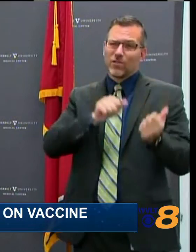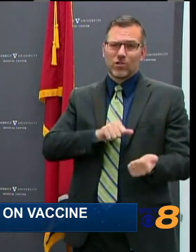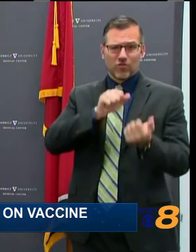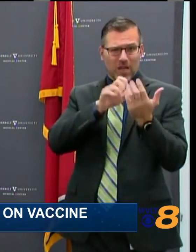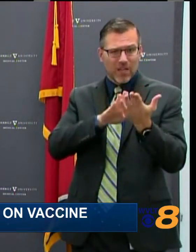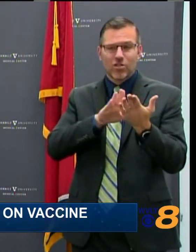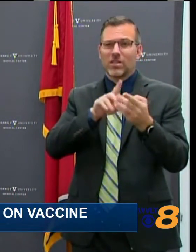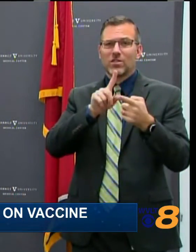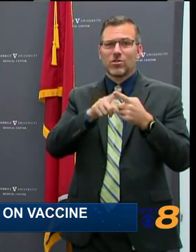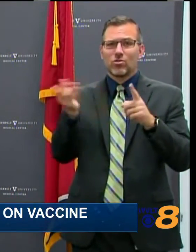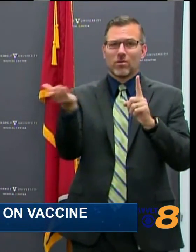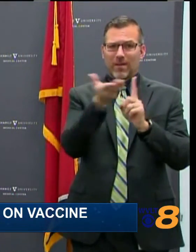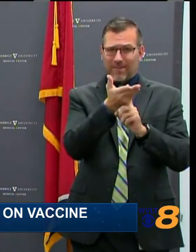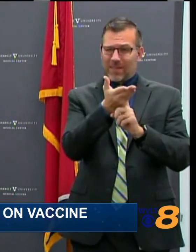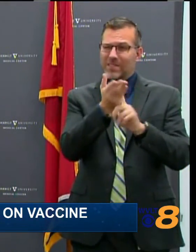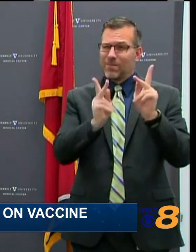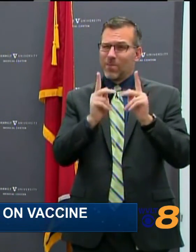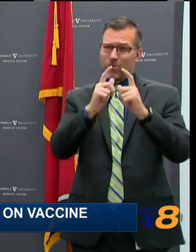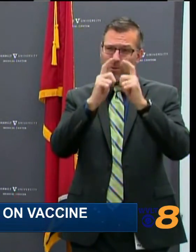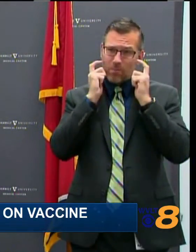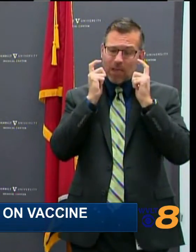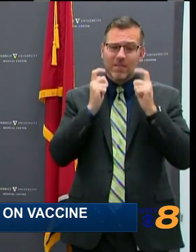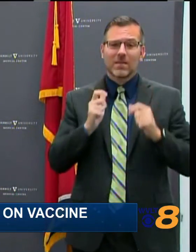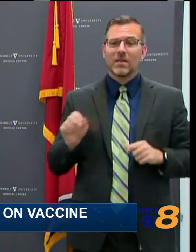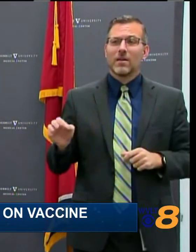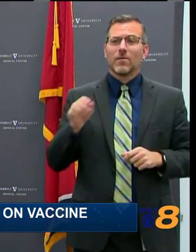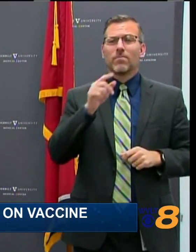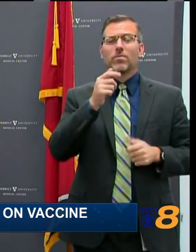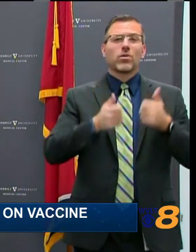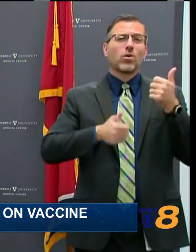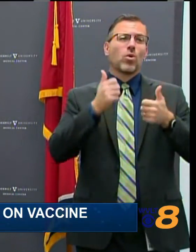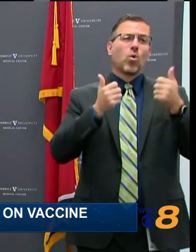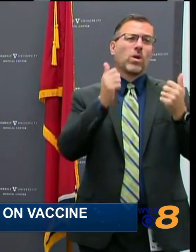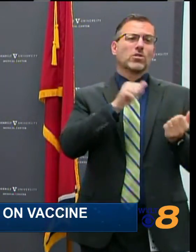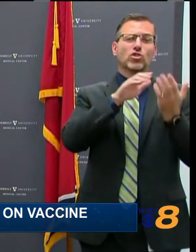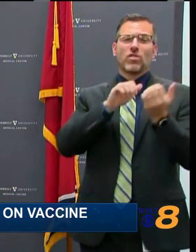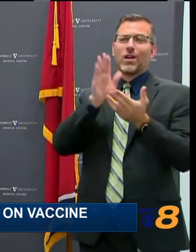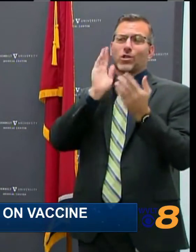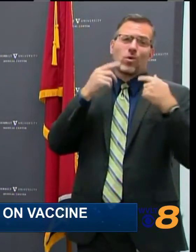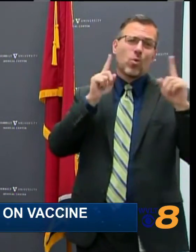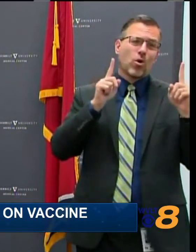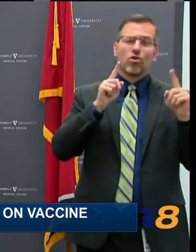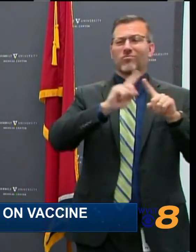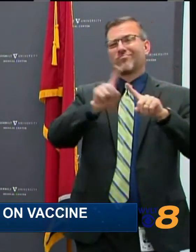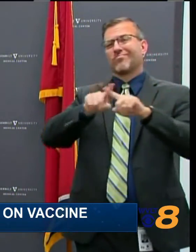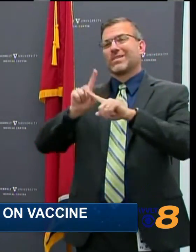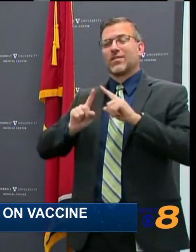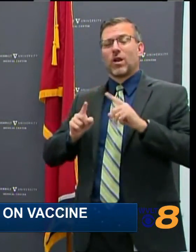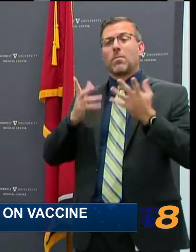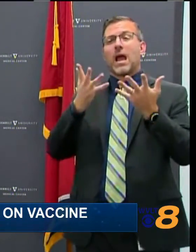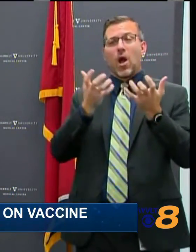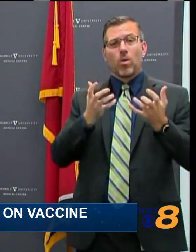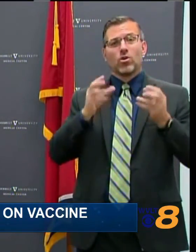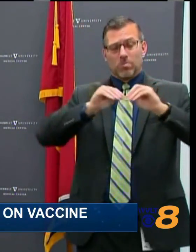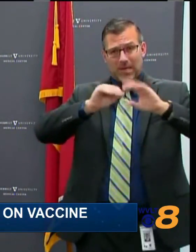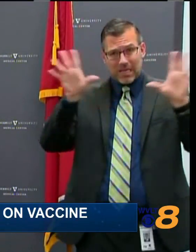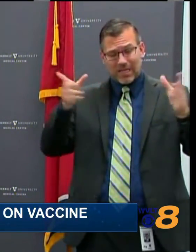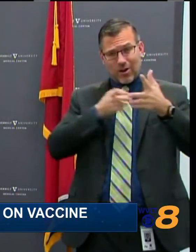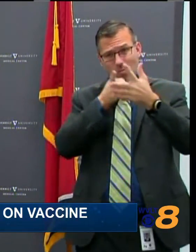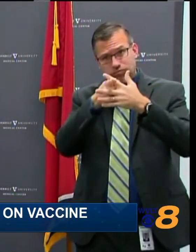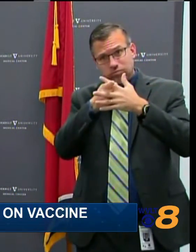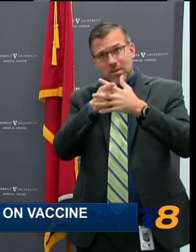engage Tennesseans to wear masks, and there are arguments about which ones of those strategies will work. But let me be very clear to Tennesseans. We